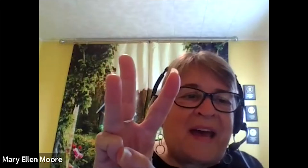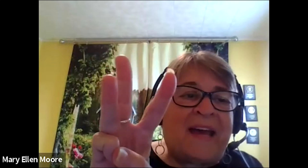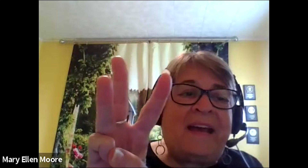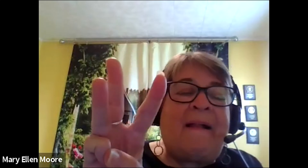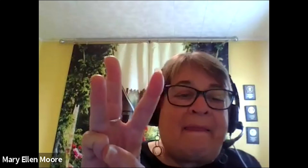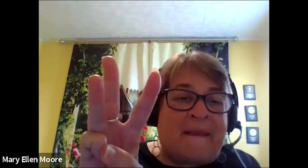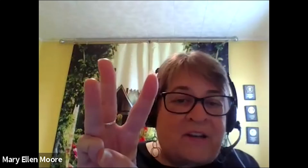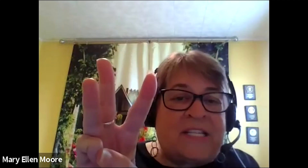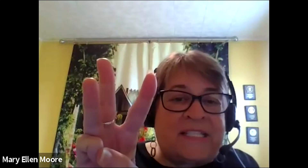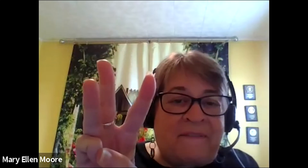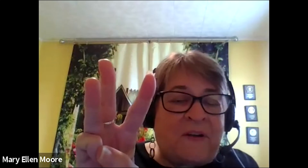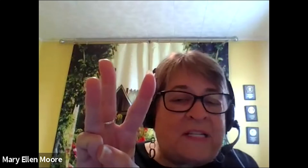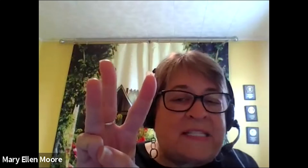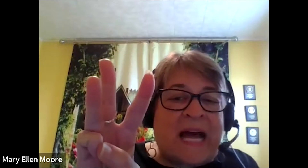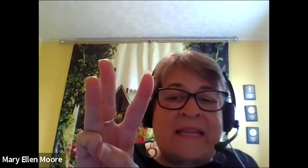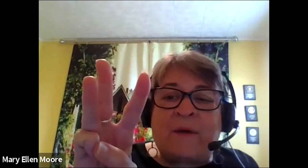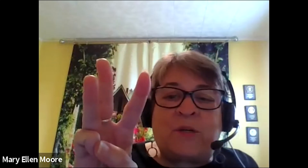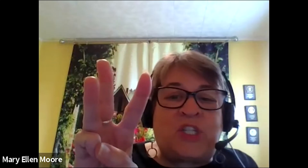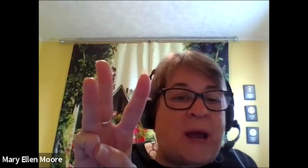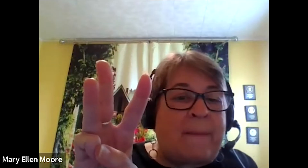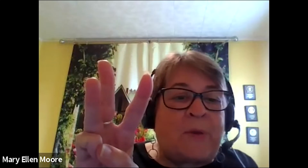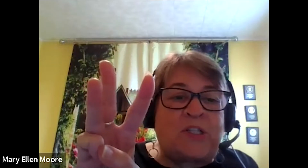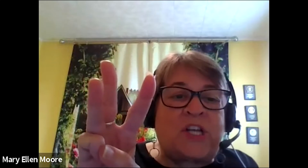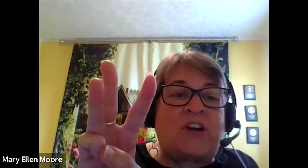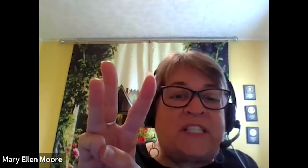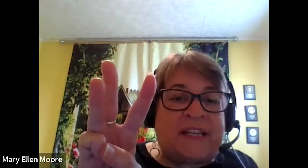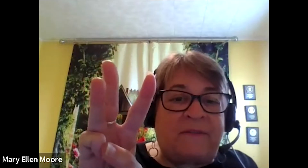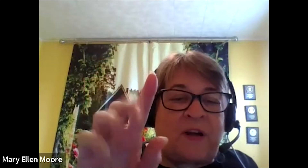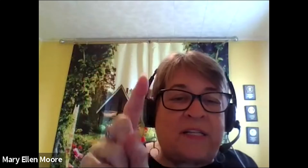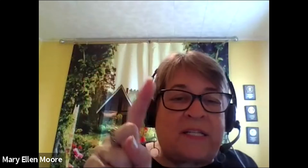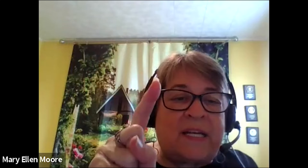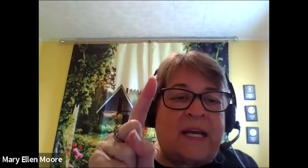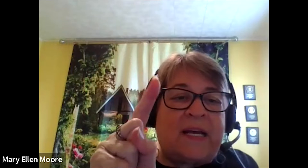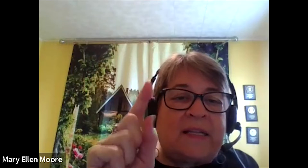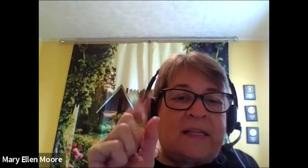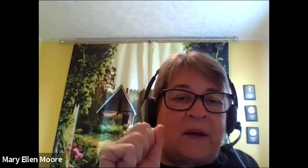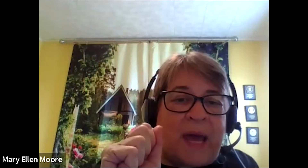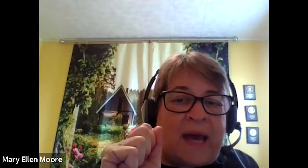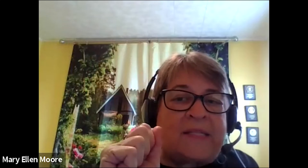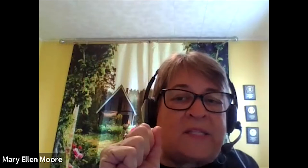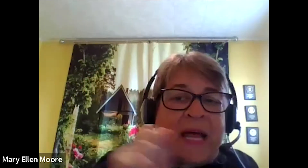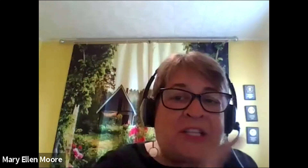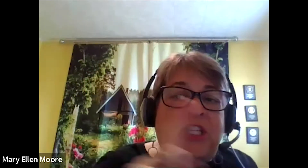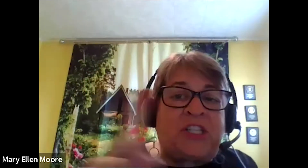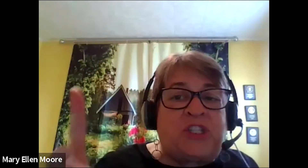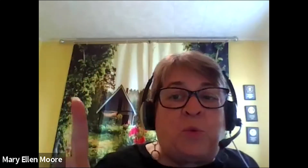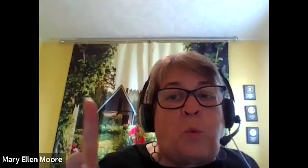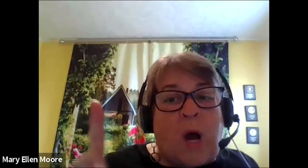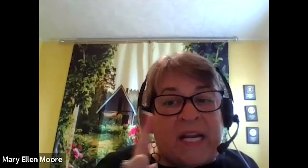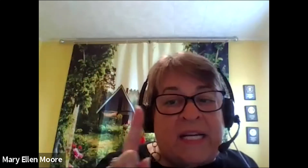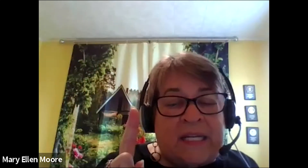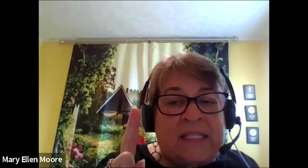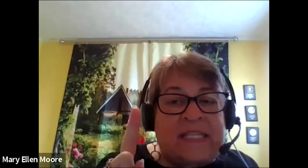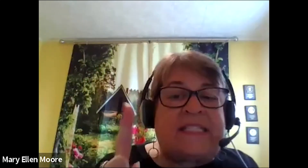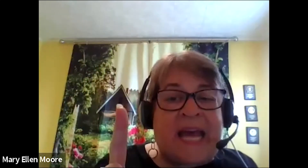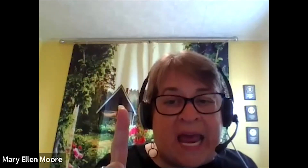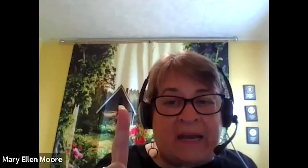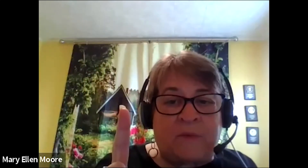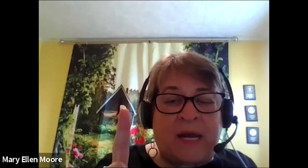Okay, there's a difference. Sign language numbers are different. Okay, so let's just do 1 to 10 right